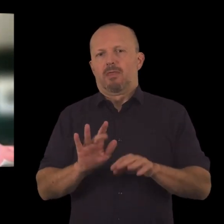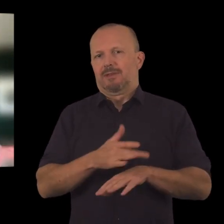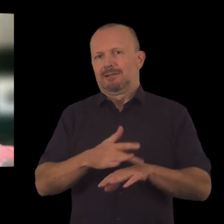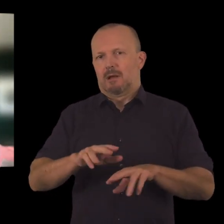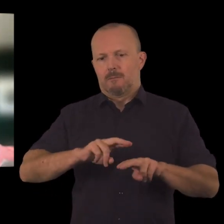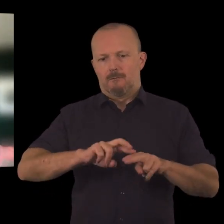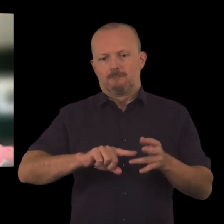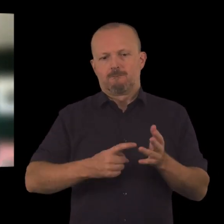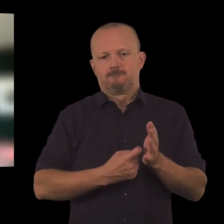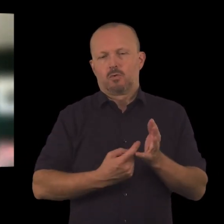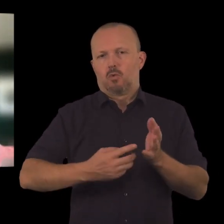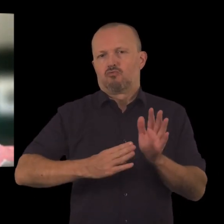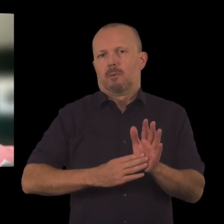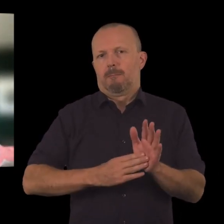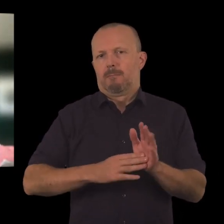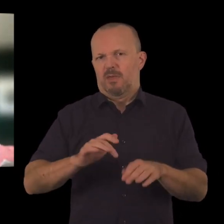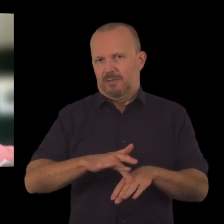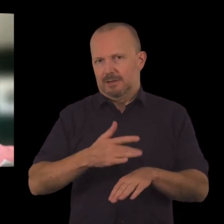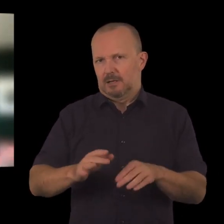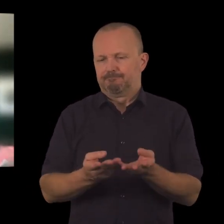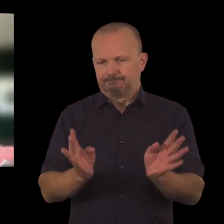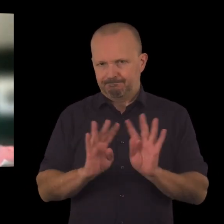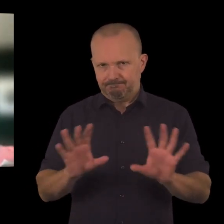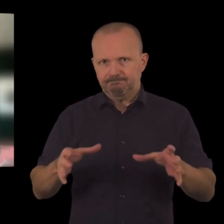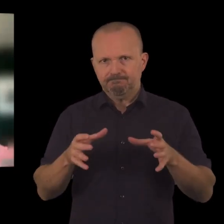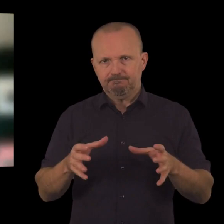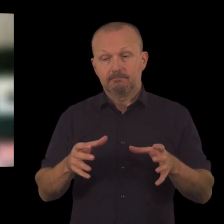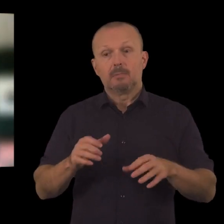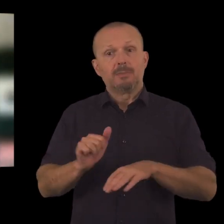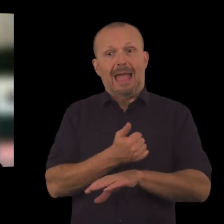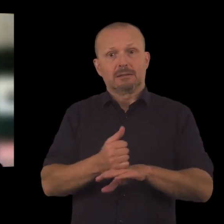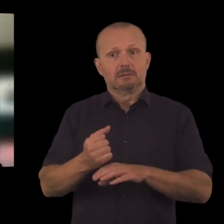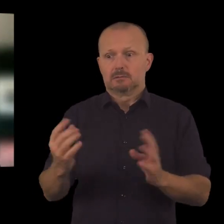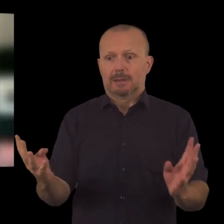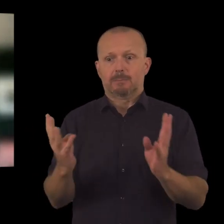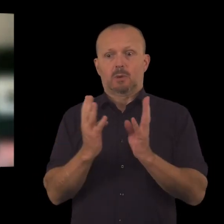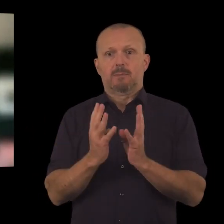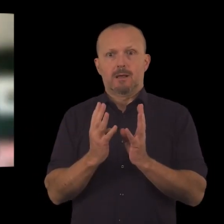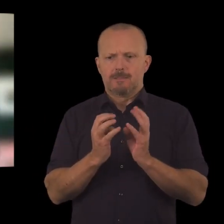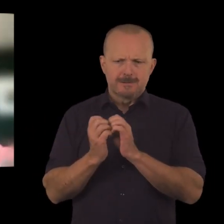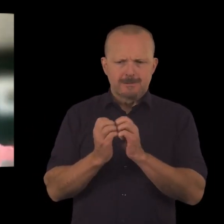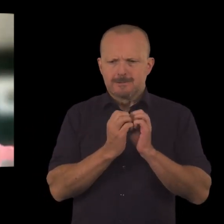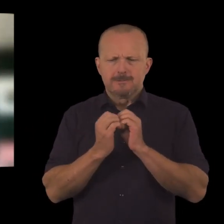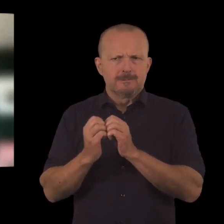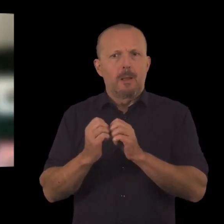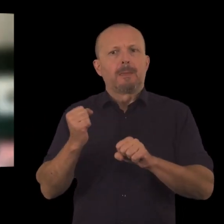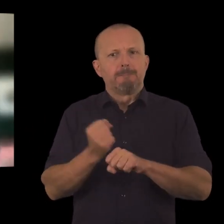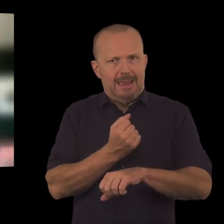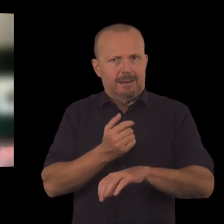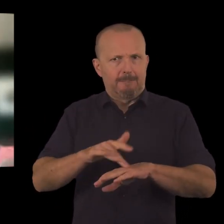Yeah, and sorry, my dog is barking because my neighbour's come to the door to take him for a walk, but he'll be